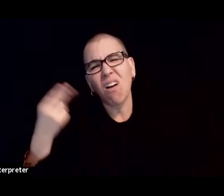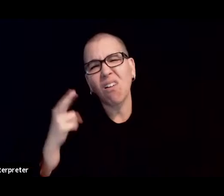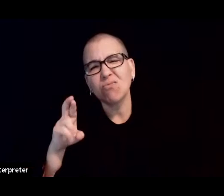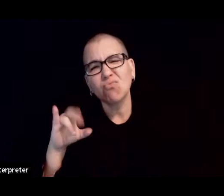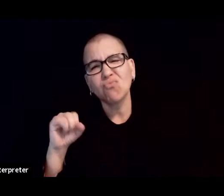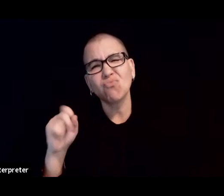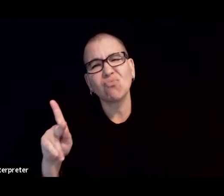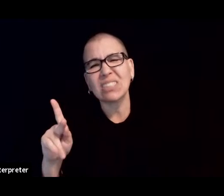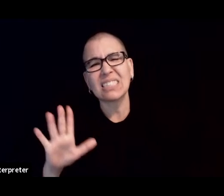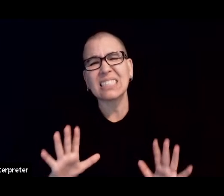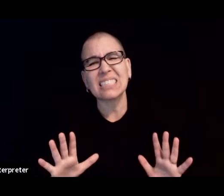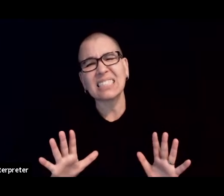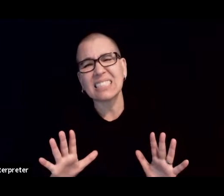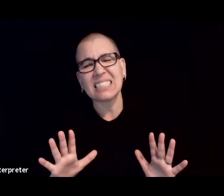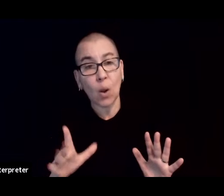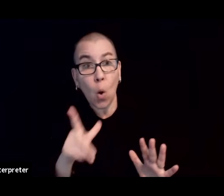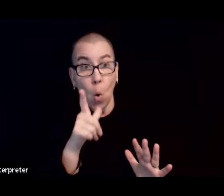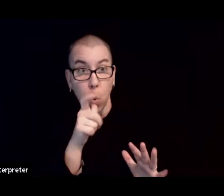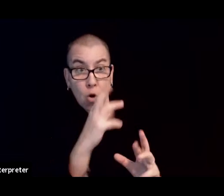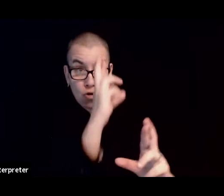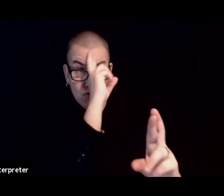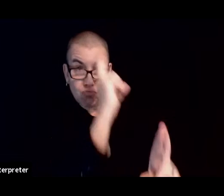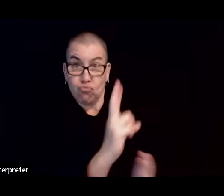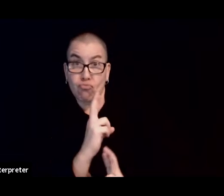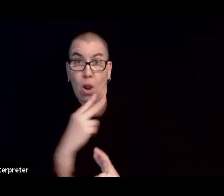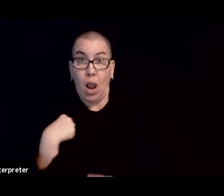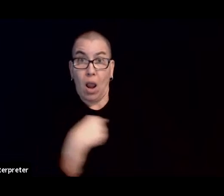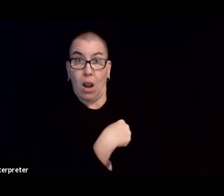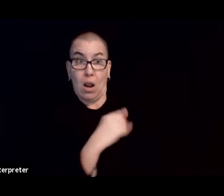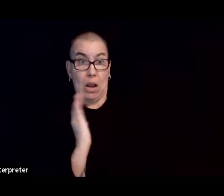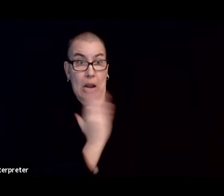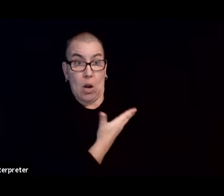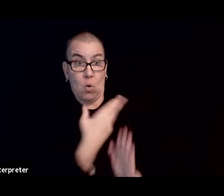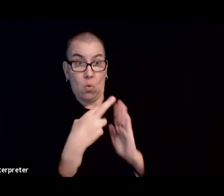will help to support these important businesses.